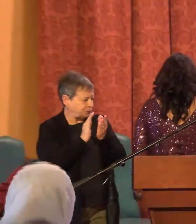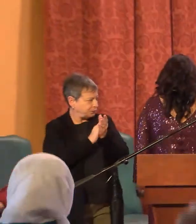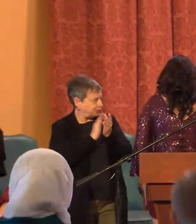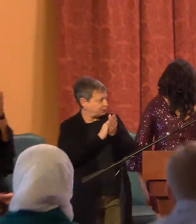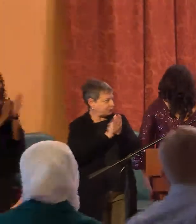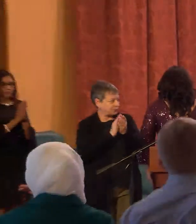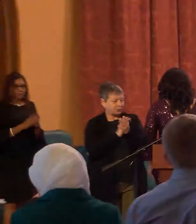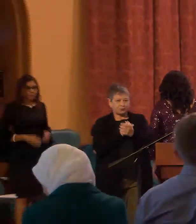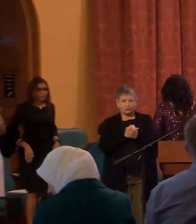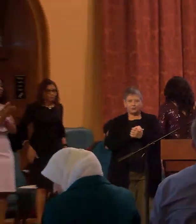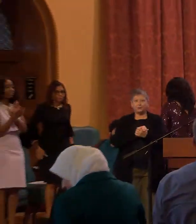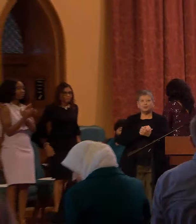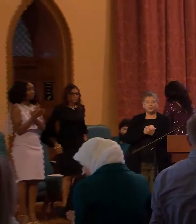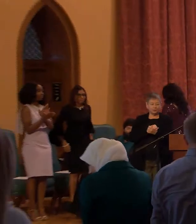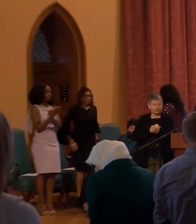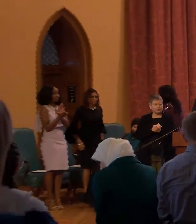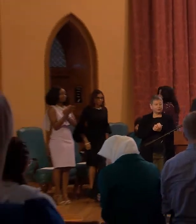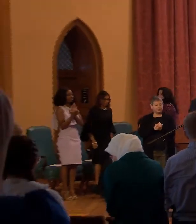Appreciate